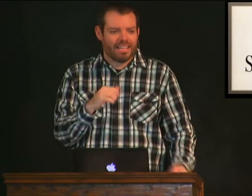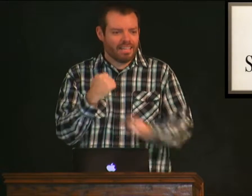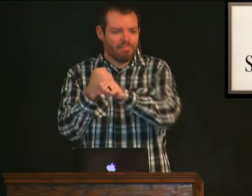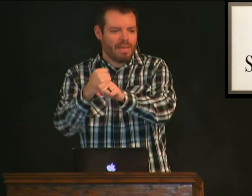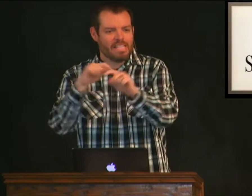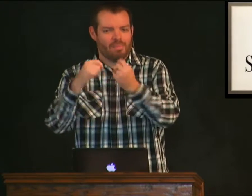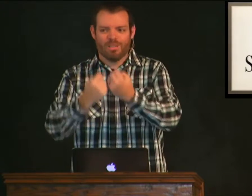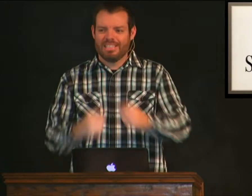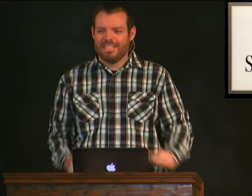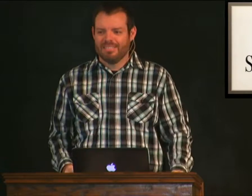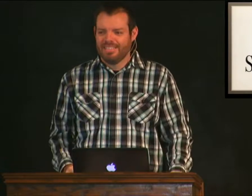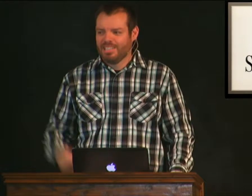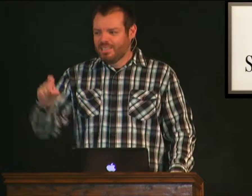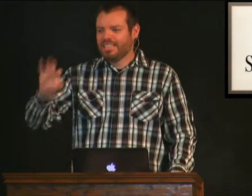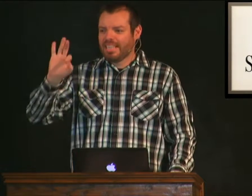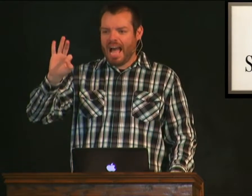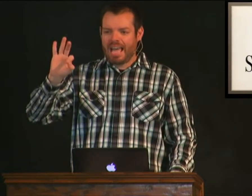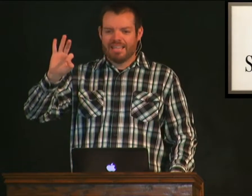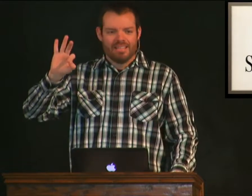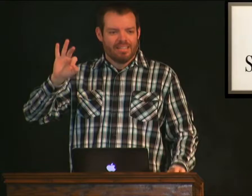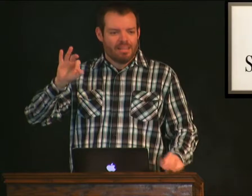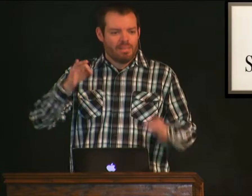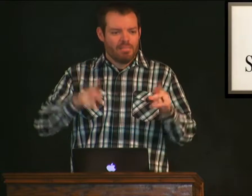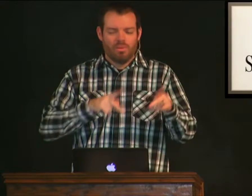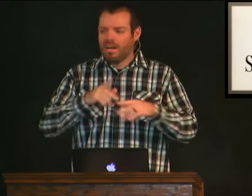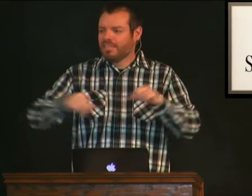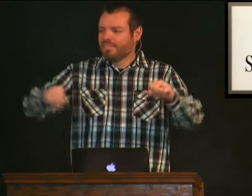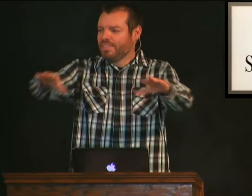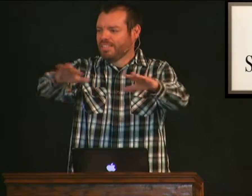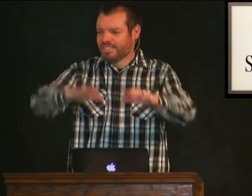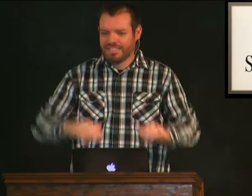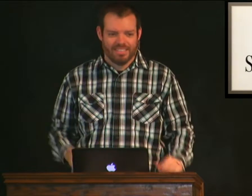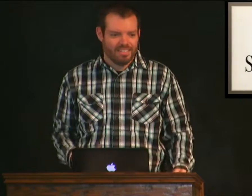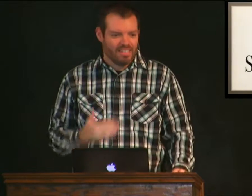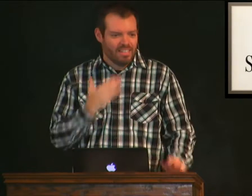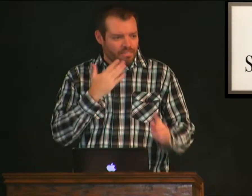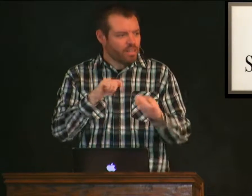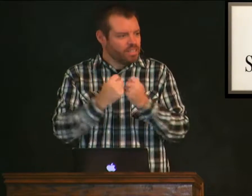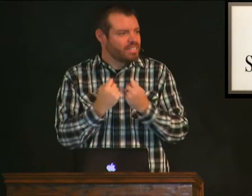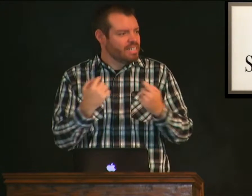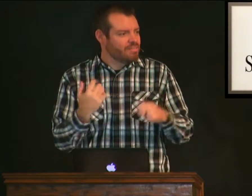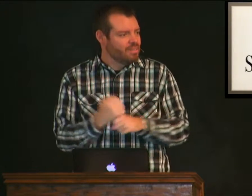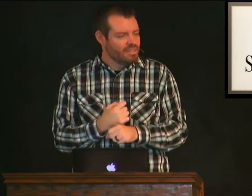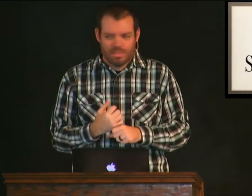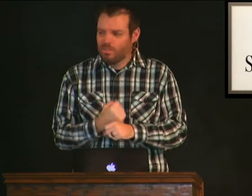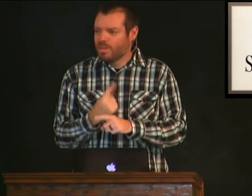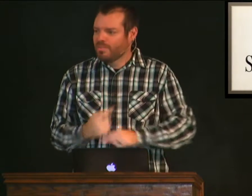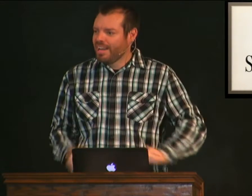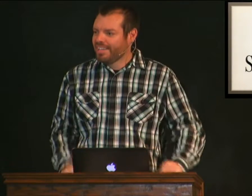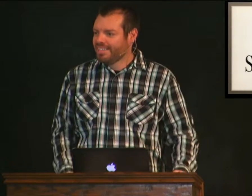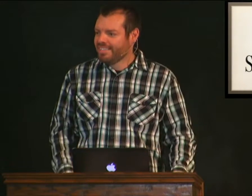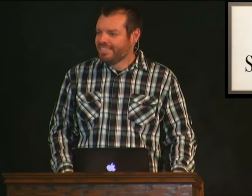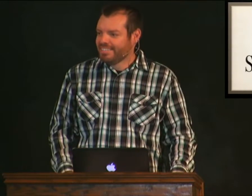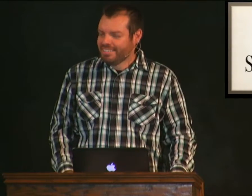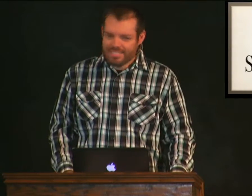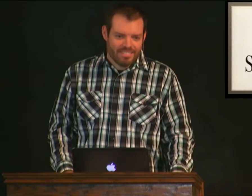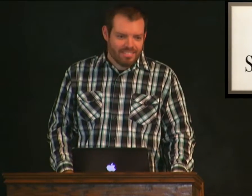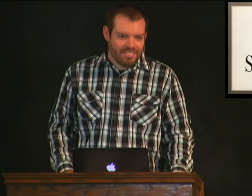They're like the baseball team, getting 9 people on the field for a good team to win, right?